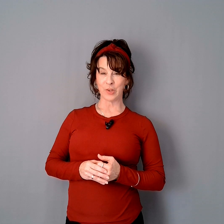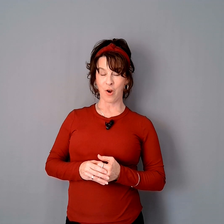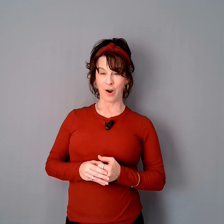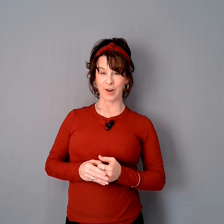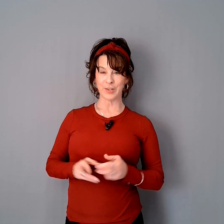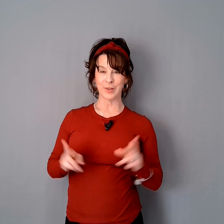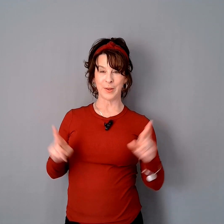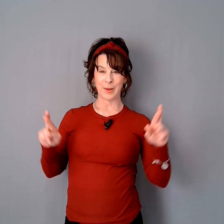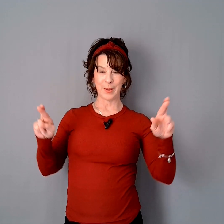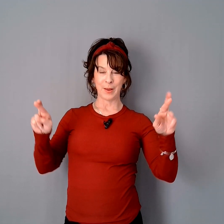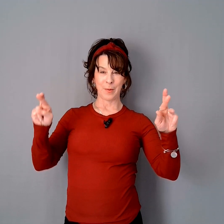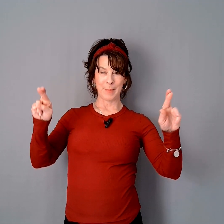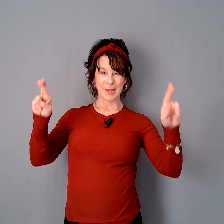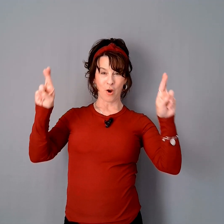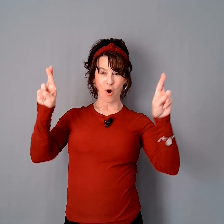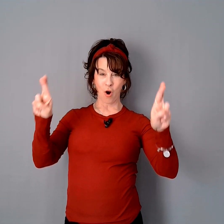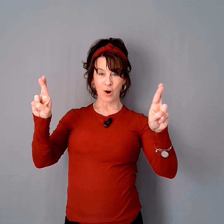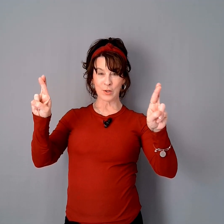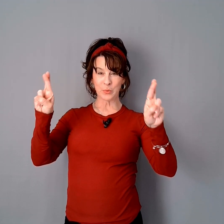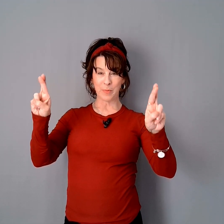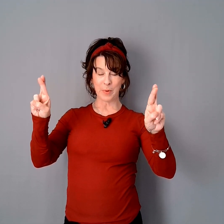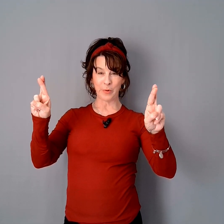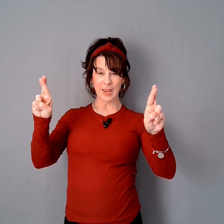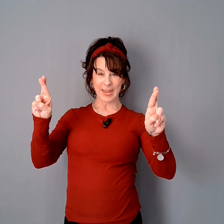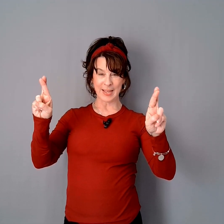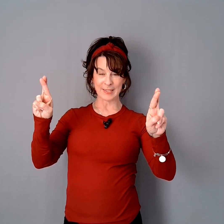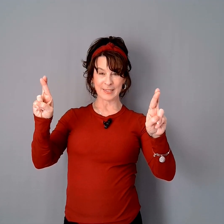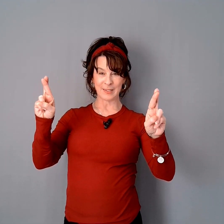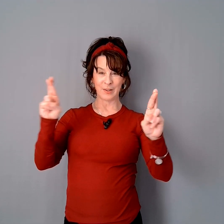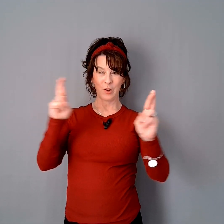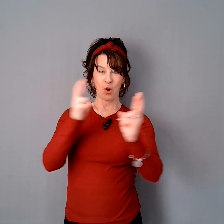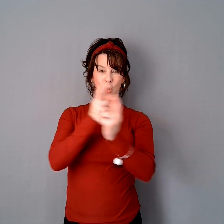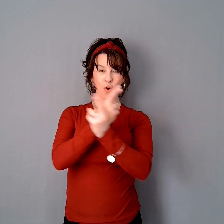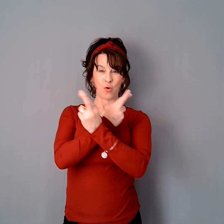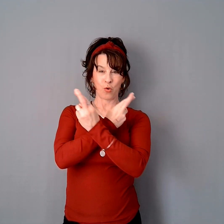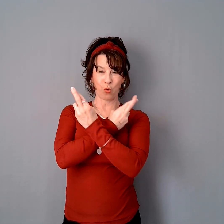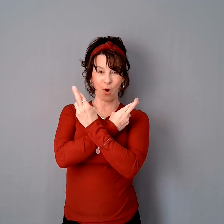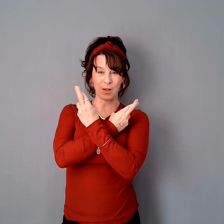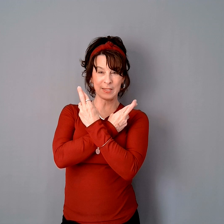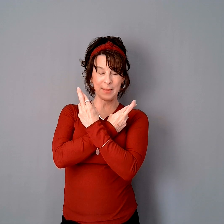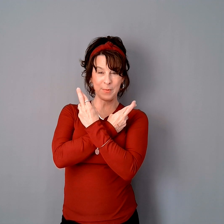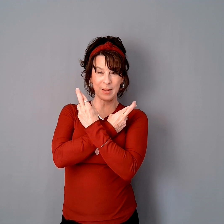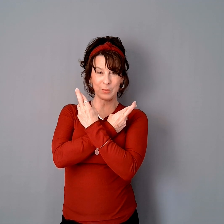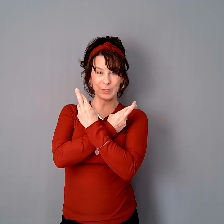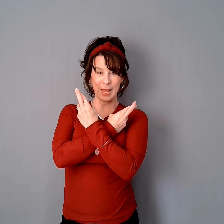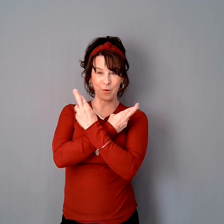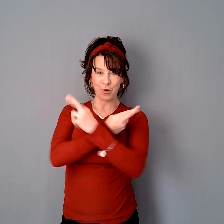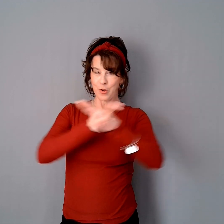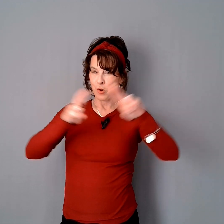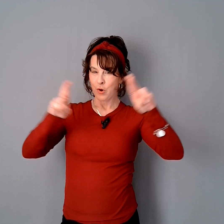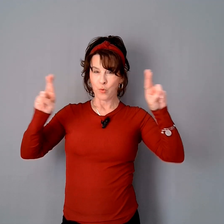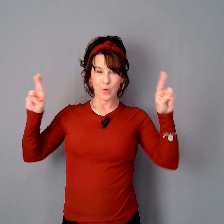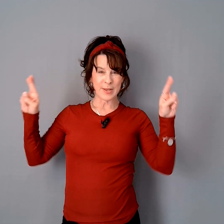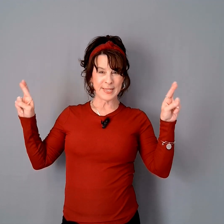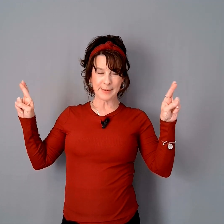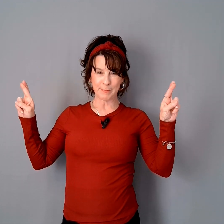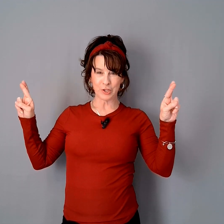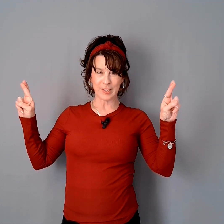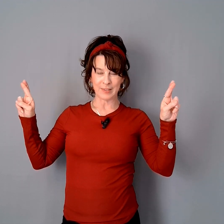on his heart. Make R's with both hands. cross the knuckles out. Redemption, kind